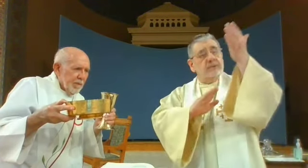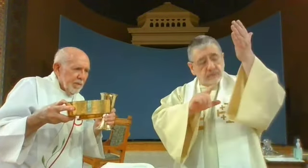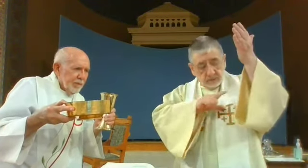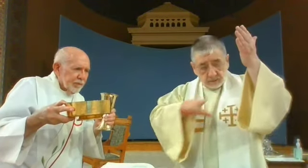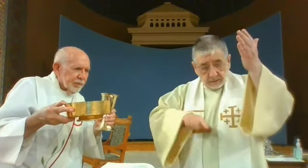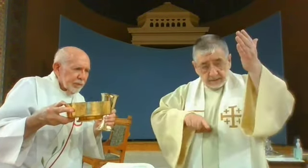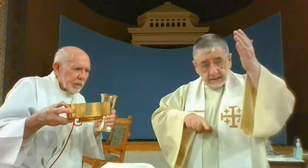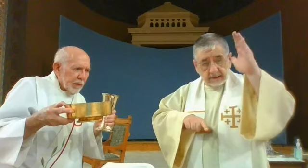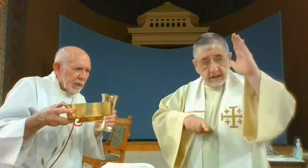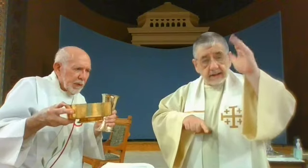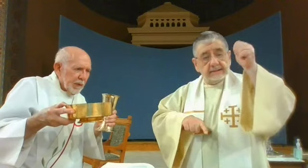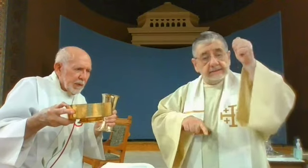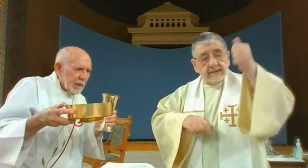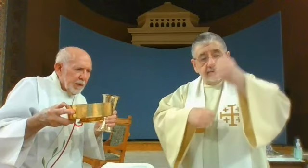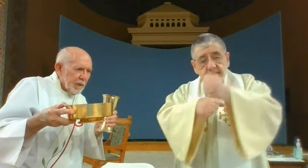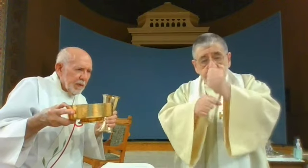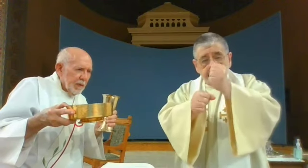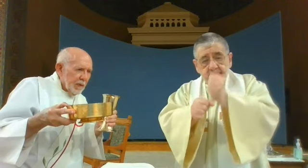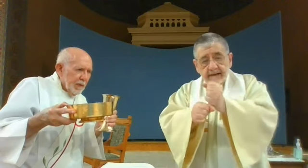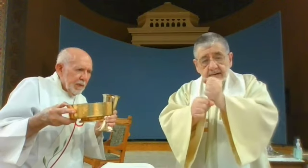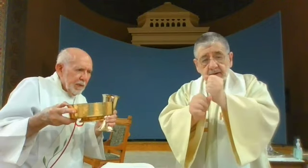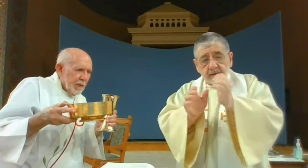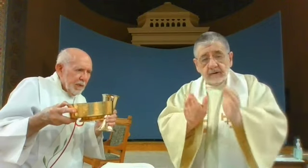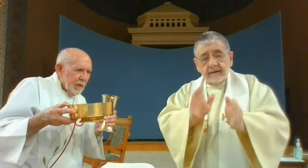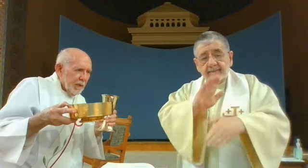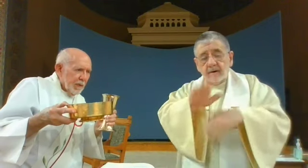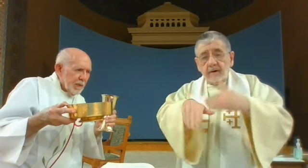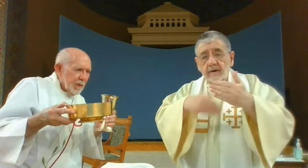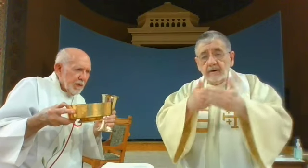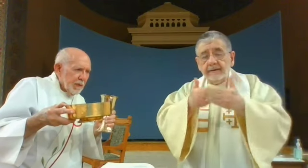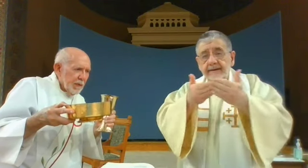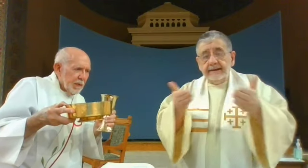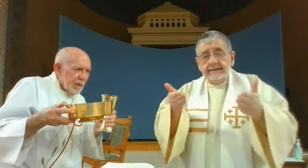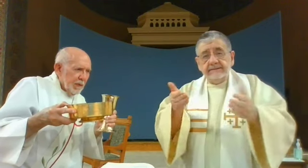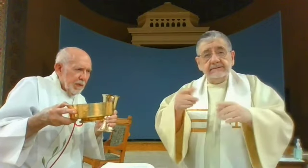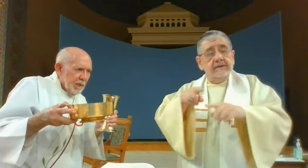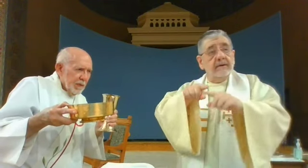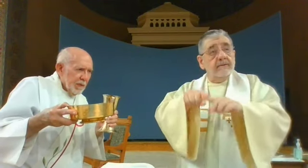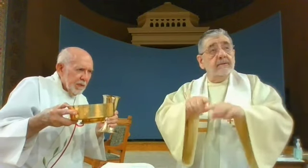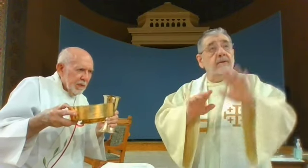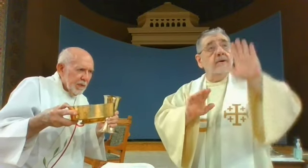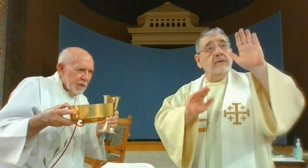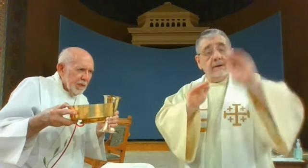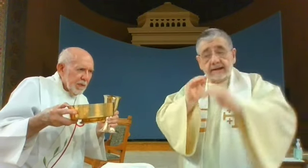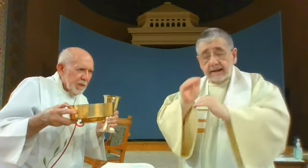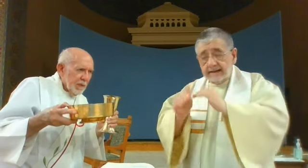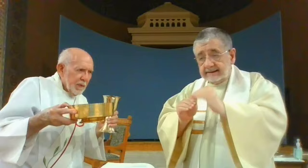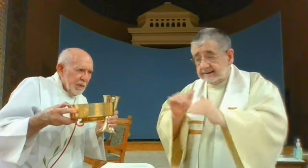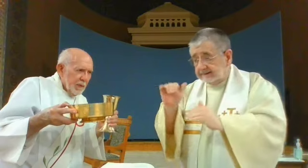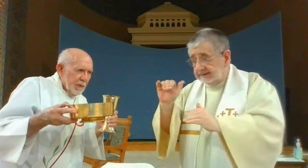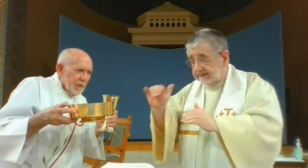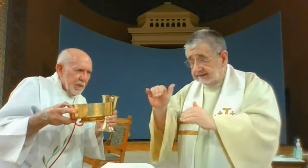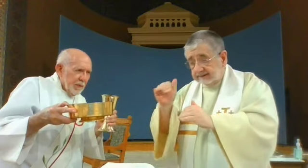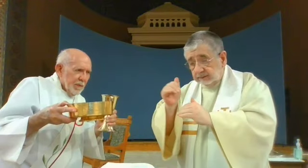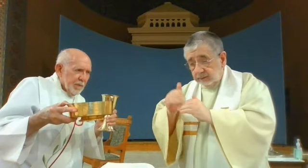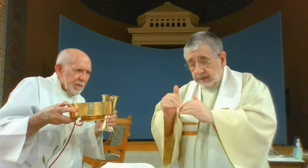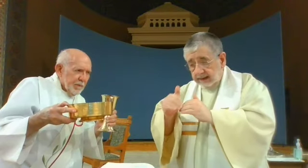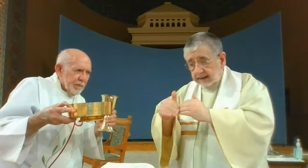Blessed are you, Lord God of all creation, for through your goodness we have the